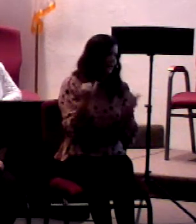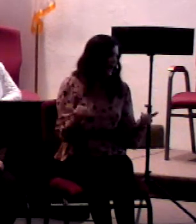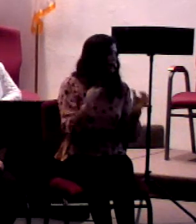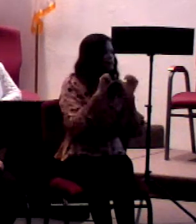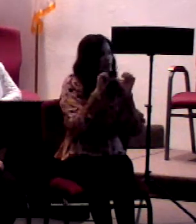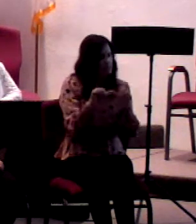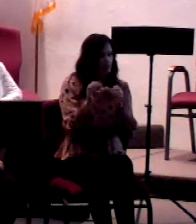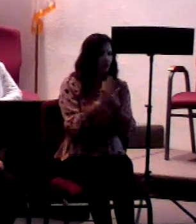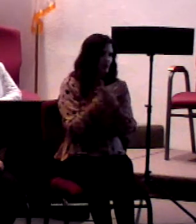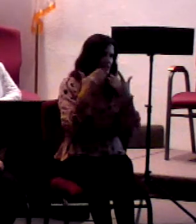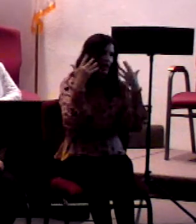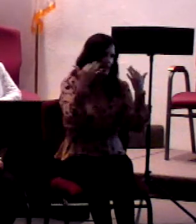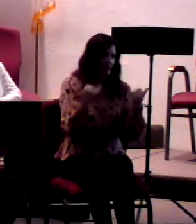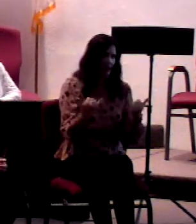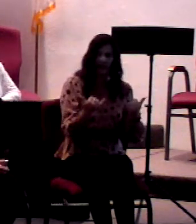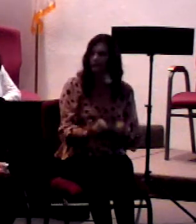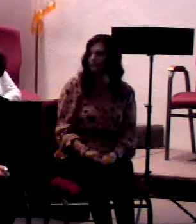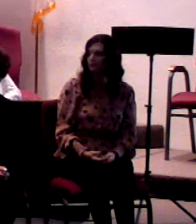sing.